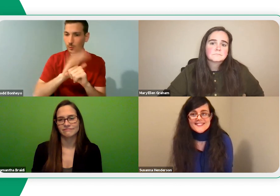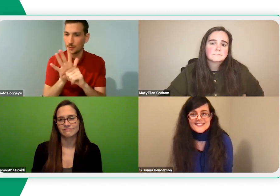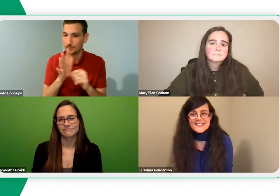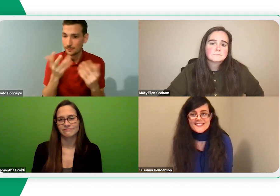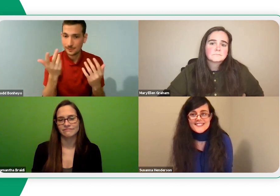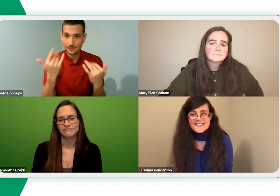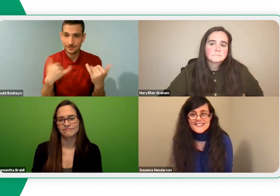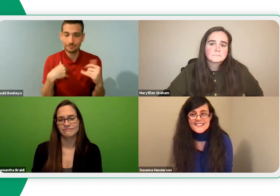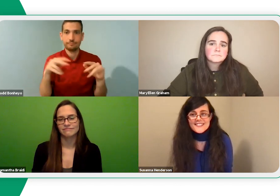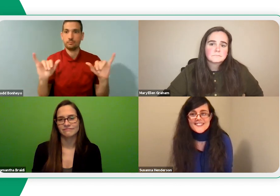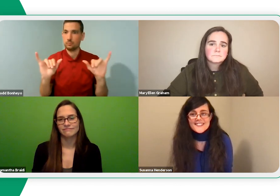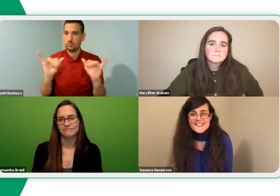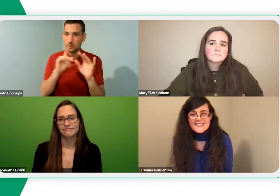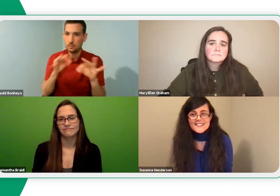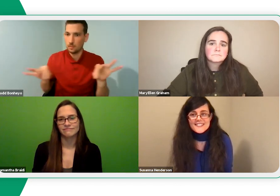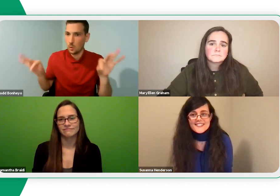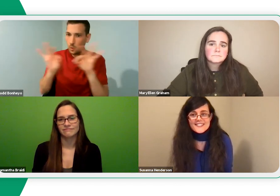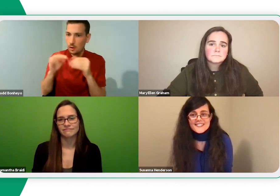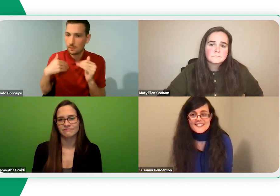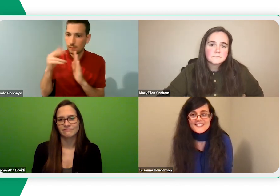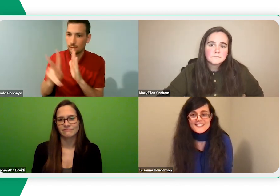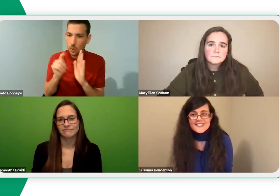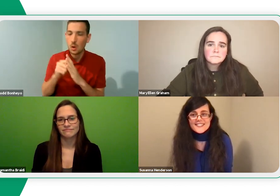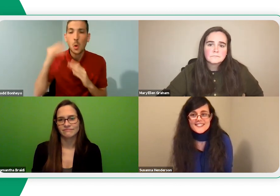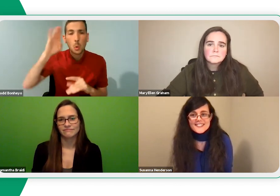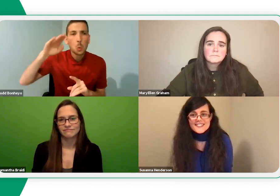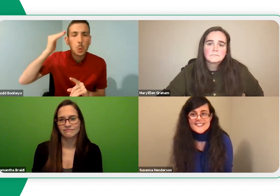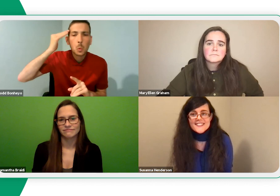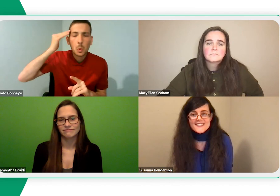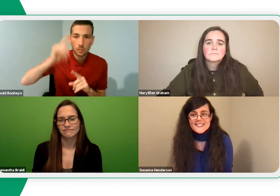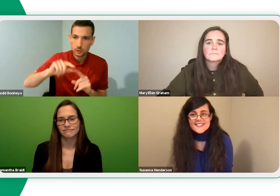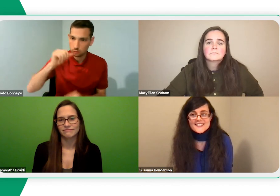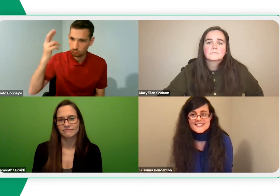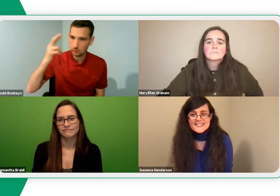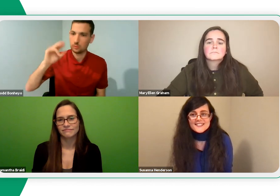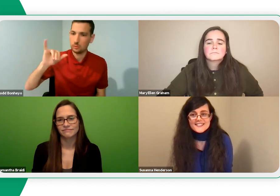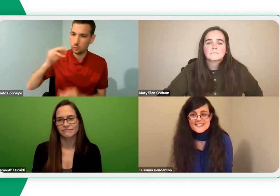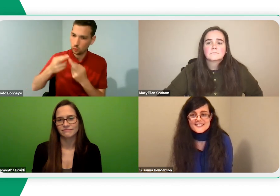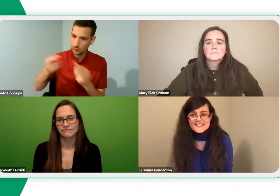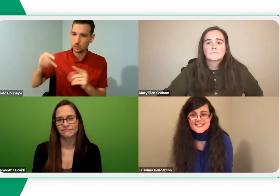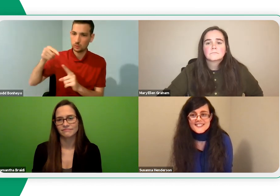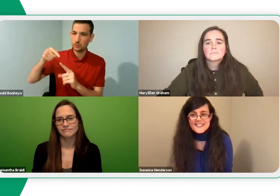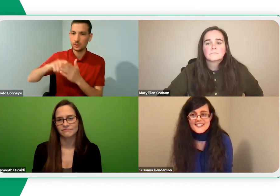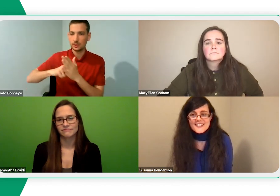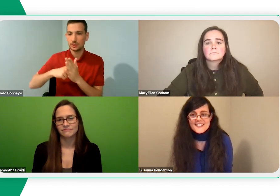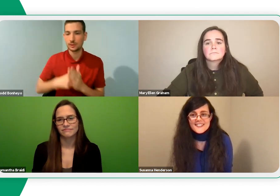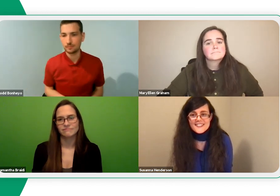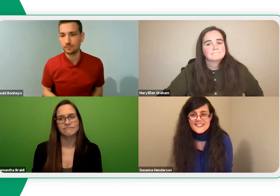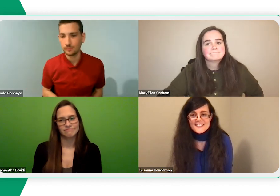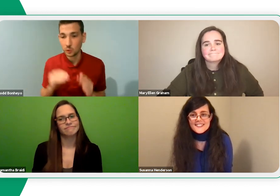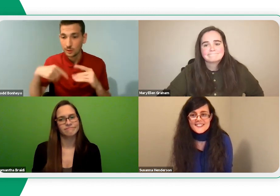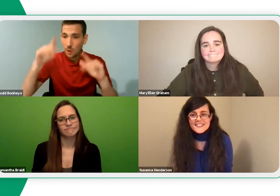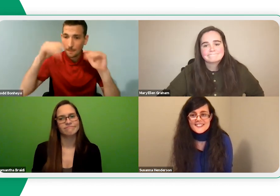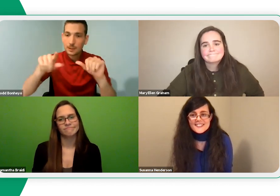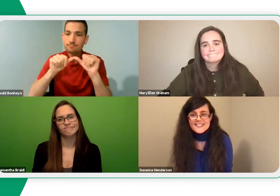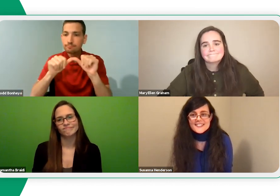one of the things that I've noticed is during COVID time, what's been really important with these videos is to